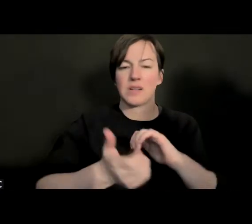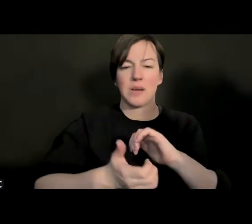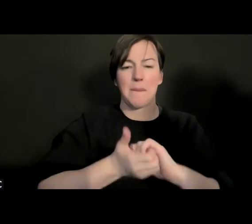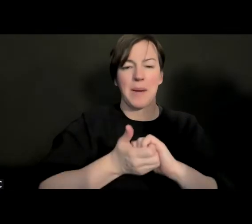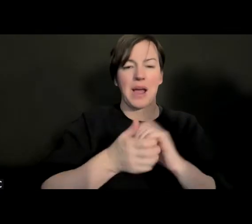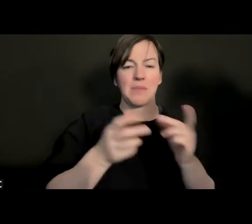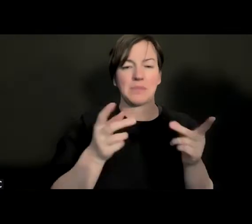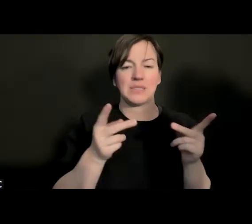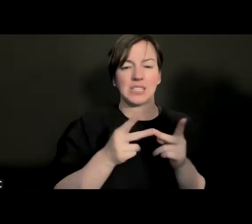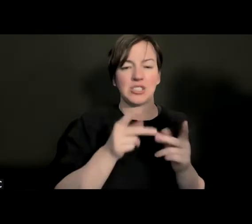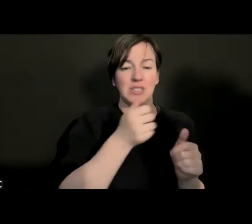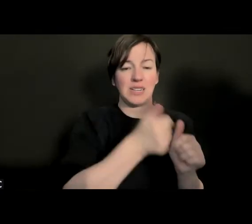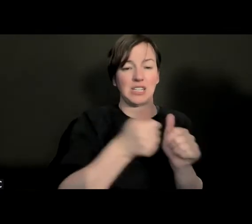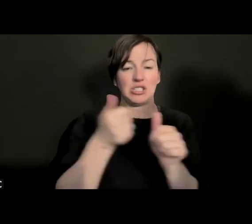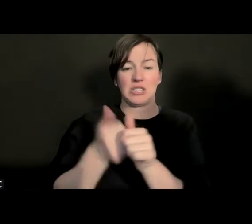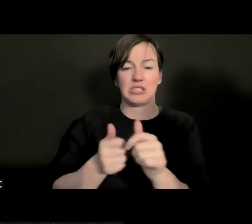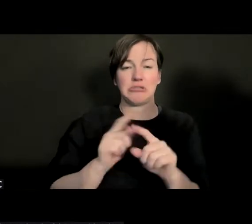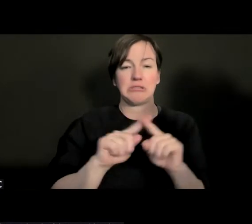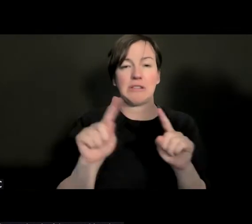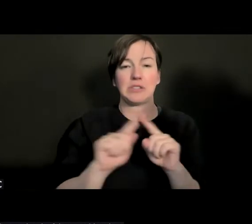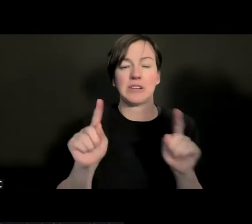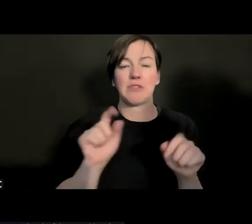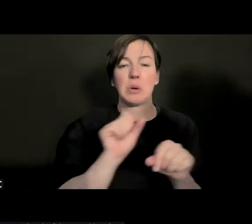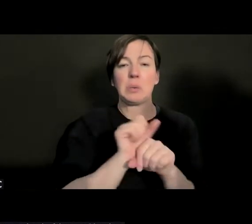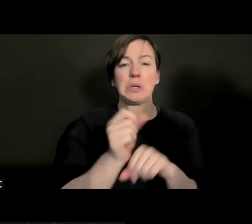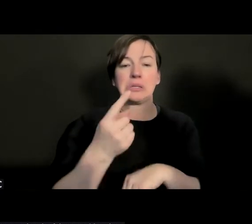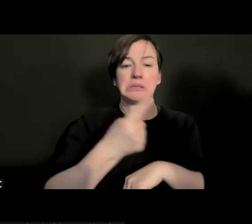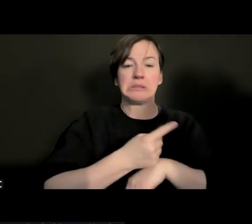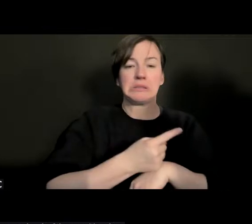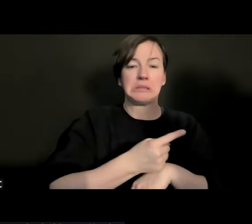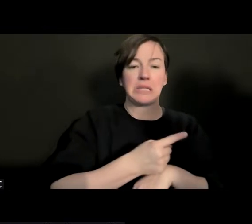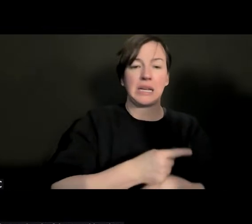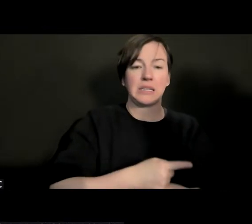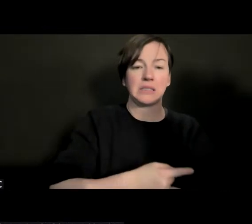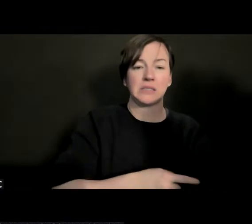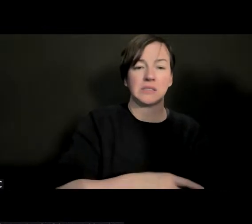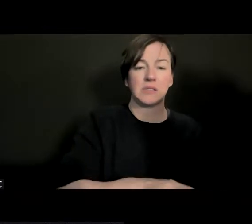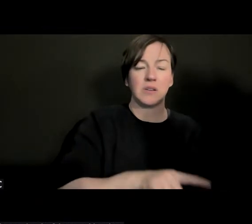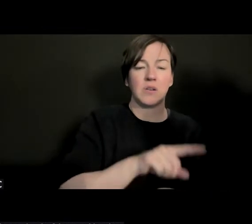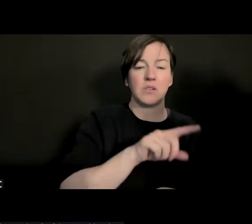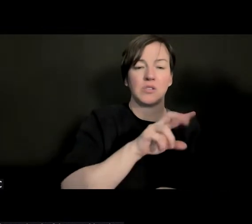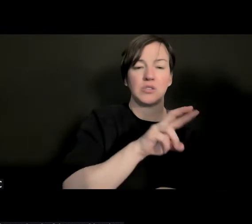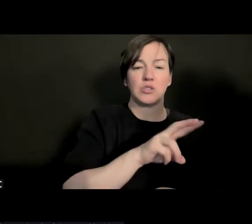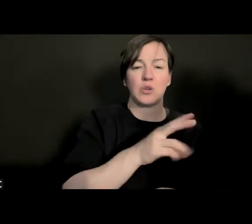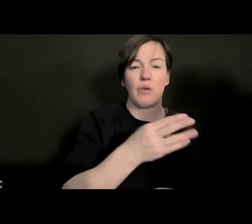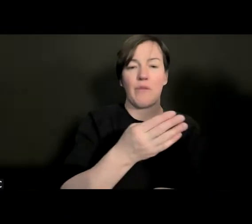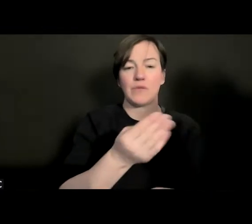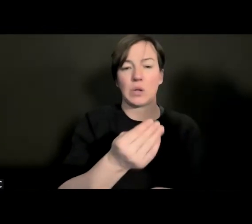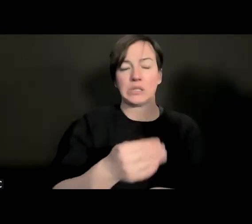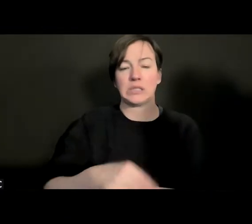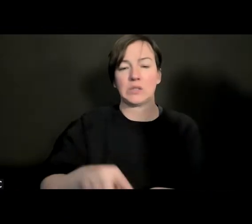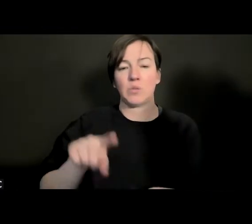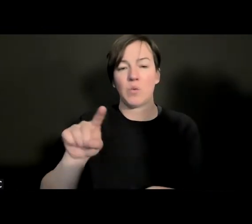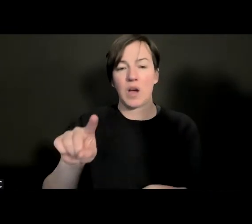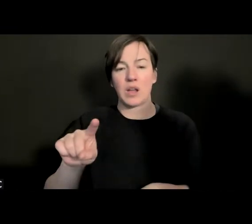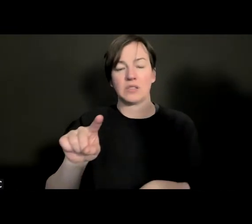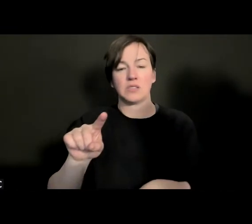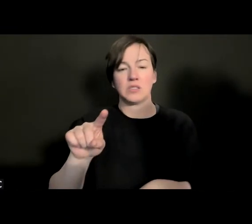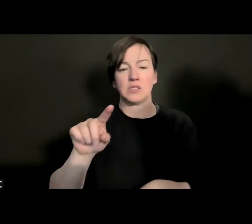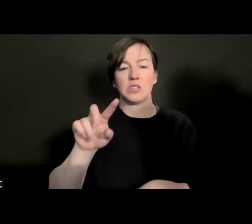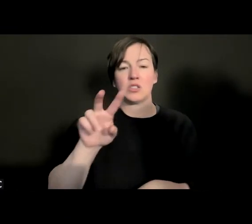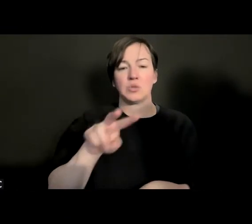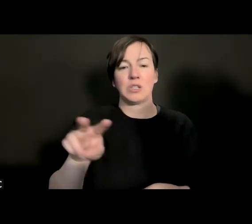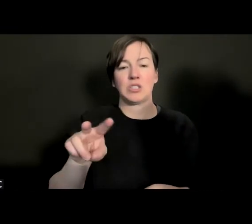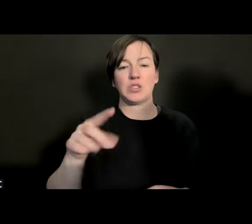those positions has different workdays, 1/214 and 1/221. So the combined position equates to